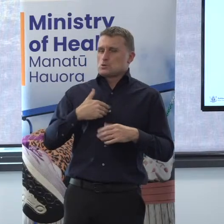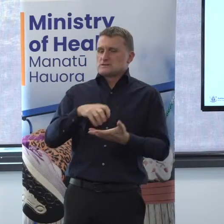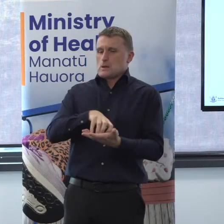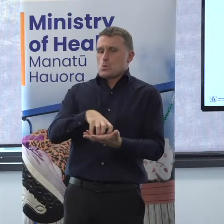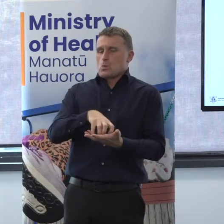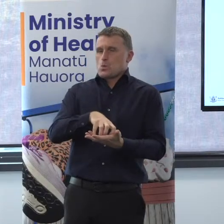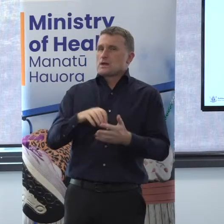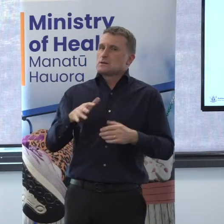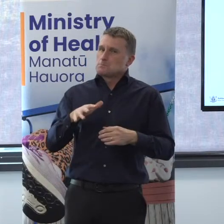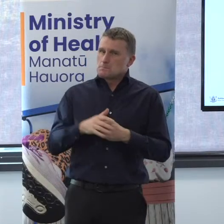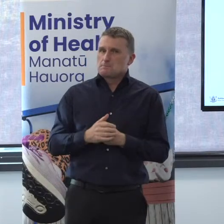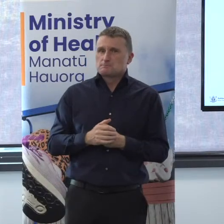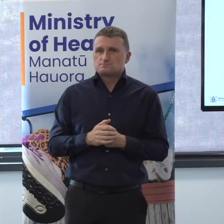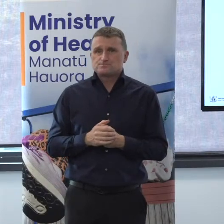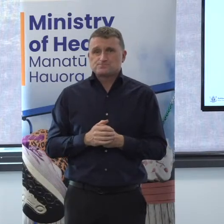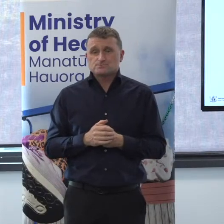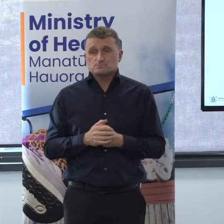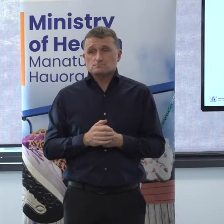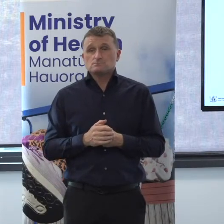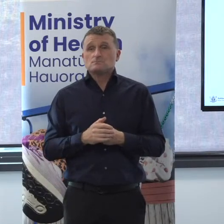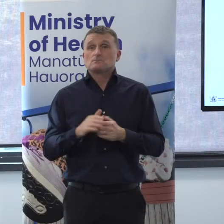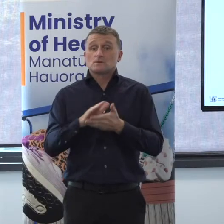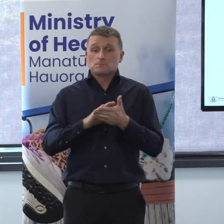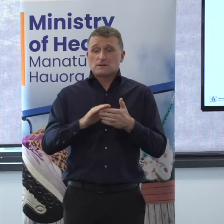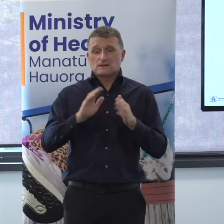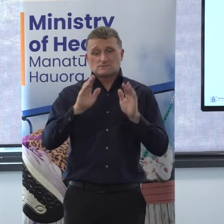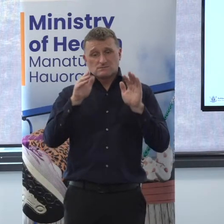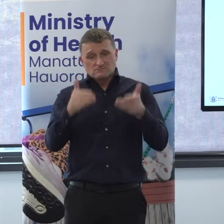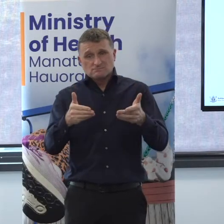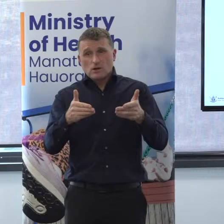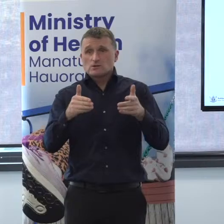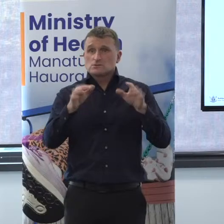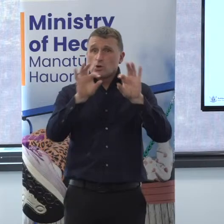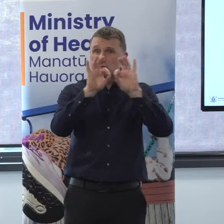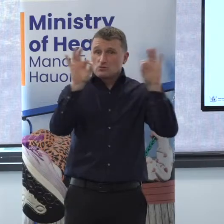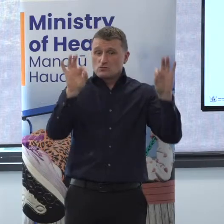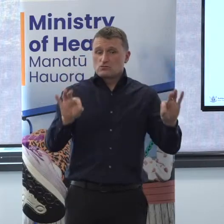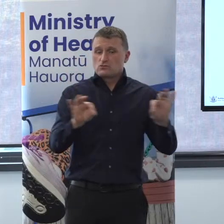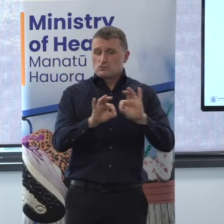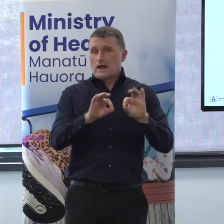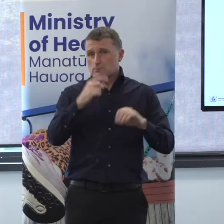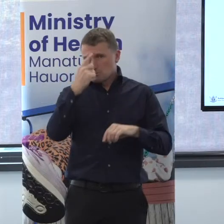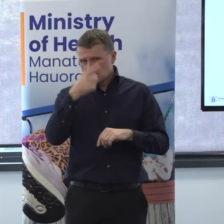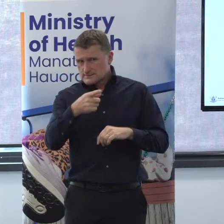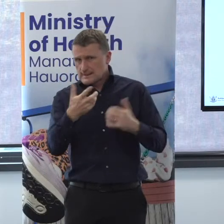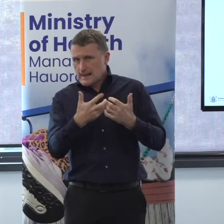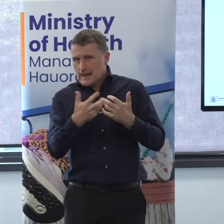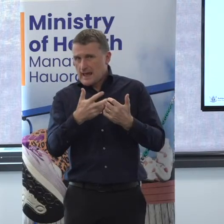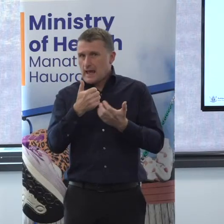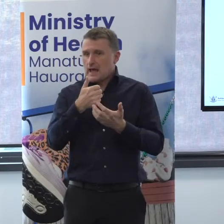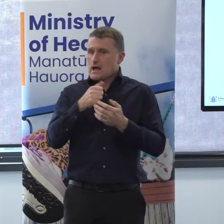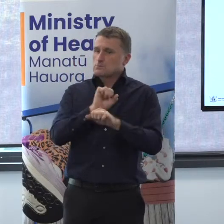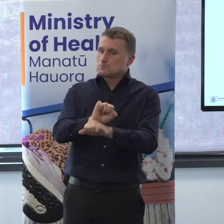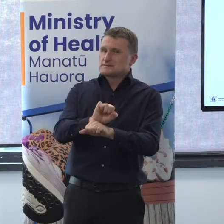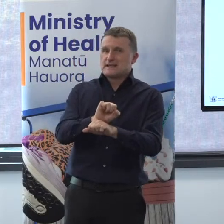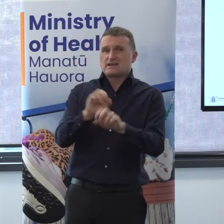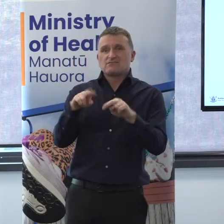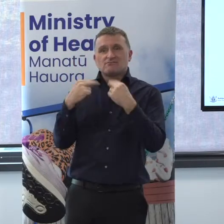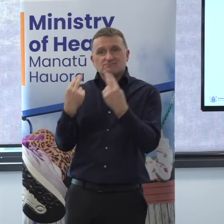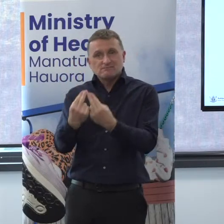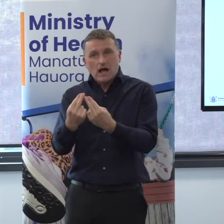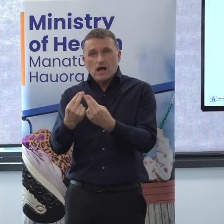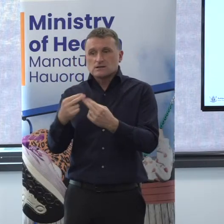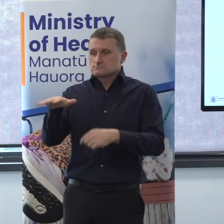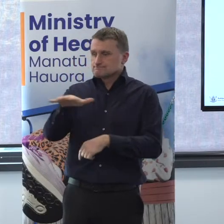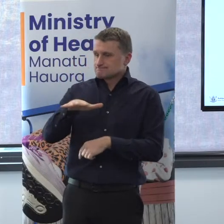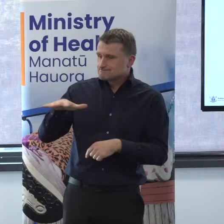Vaccination remains at the heart of our protective framework and is the best way for us to protect us and our whānau, including vulnerable population